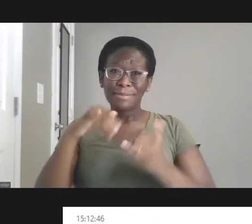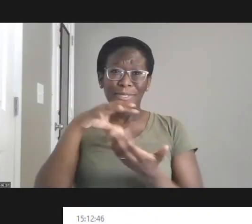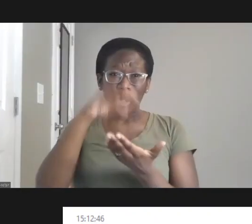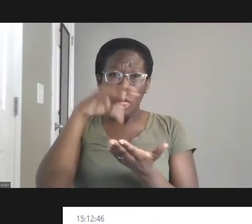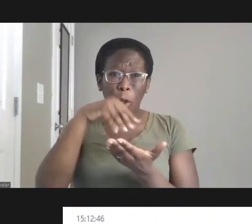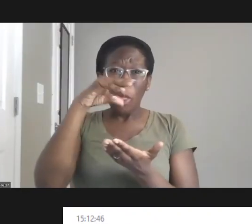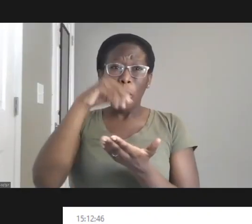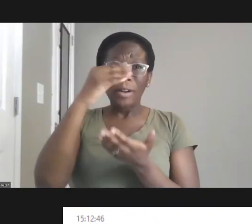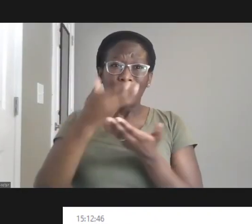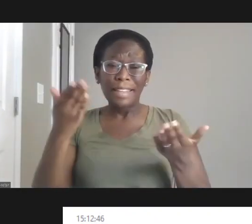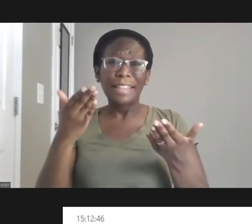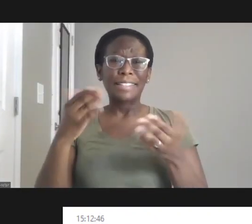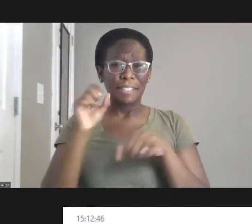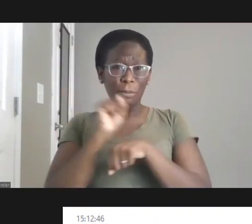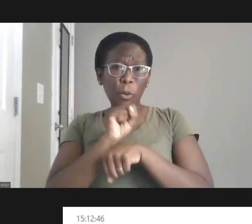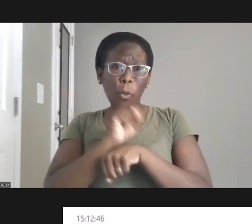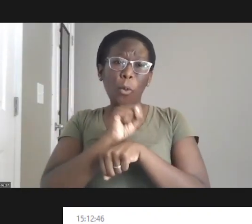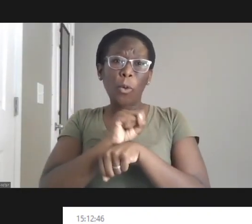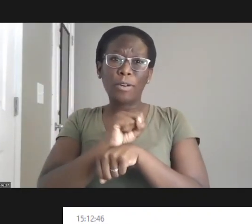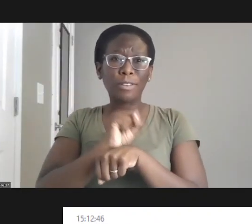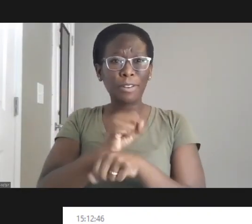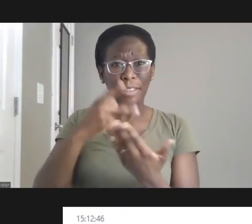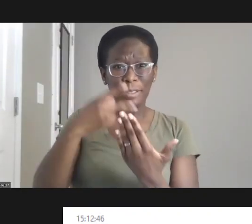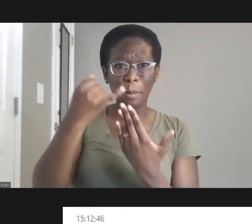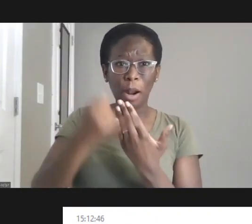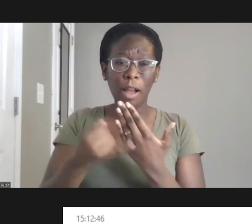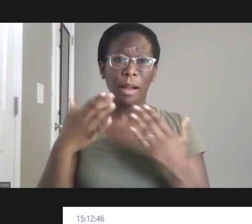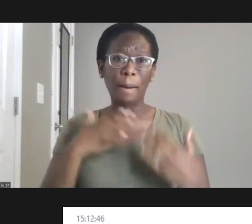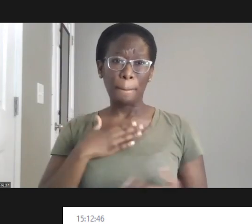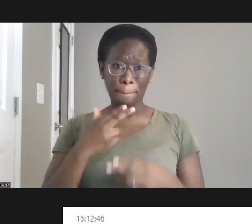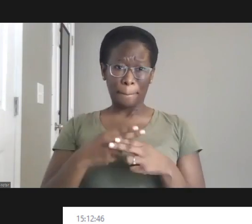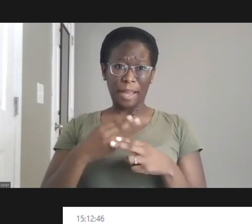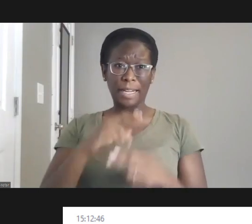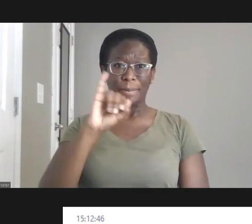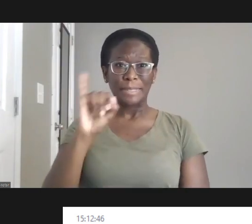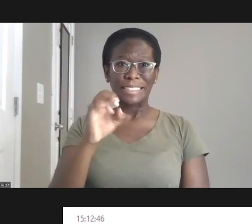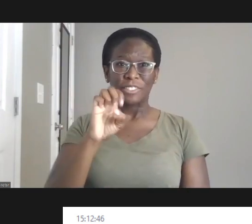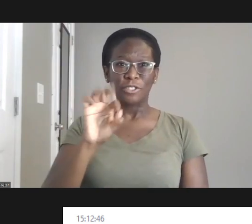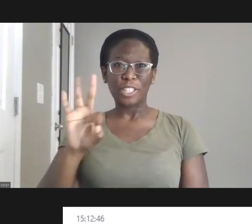I've been working on this project. So my name is Jeff Polish,